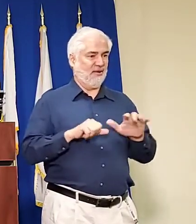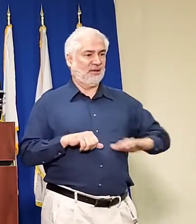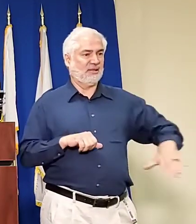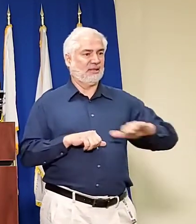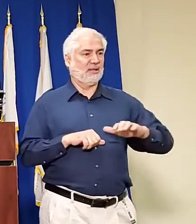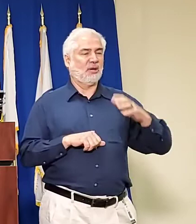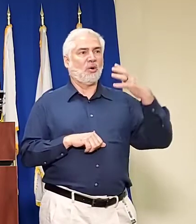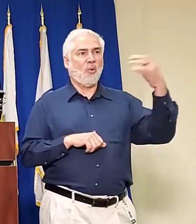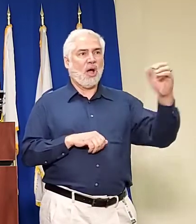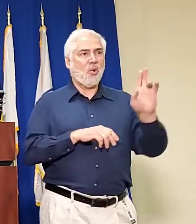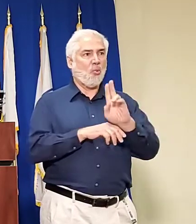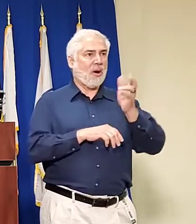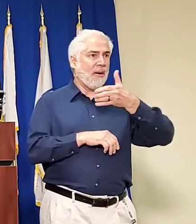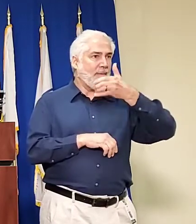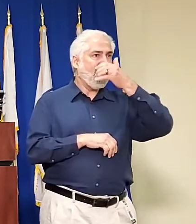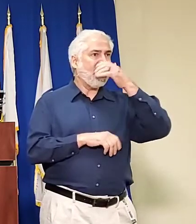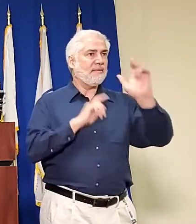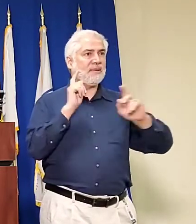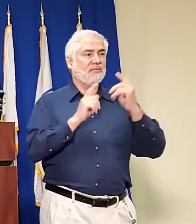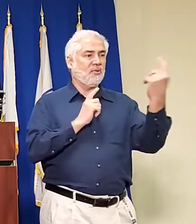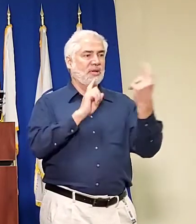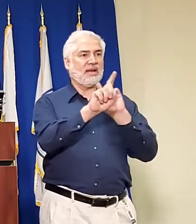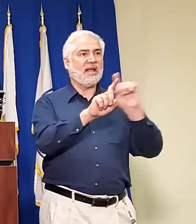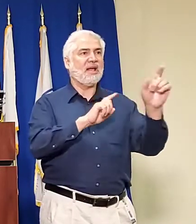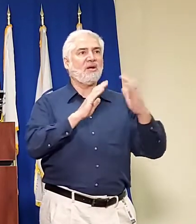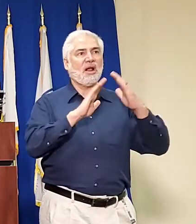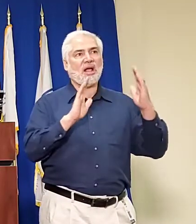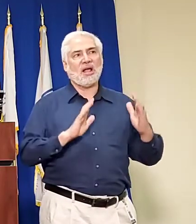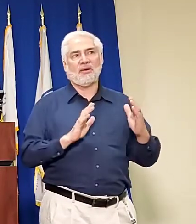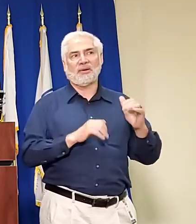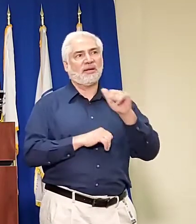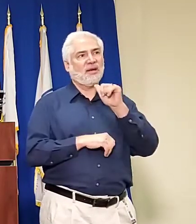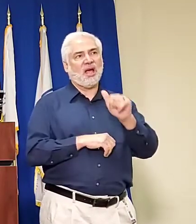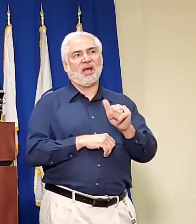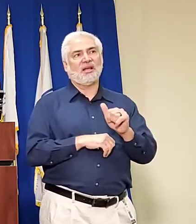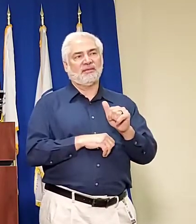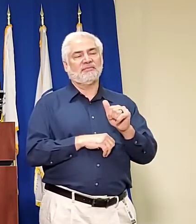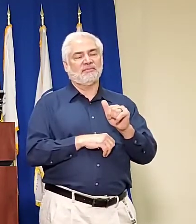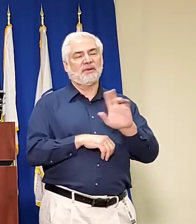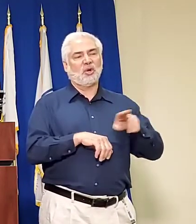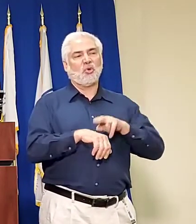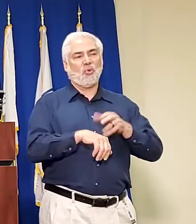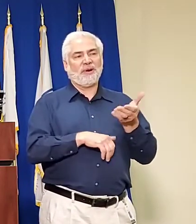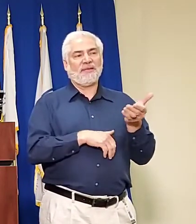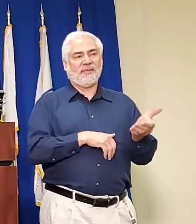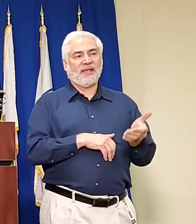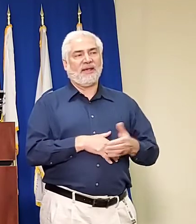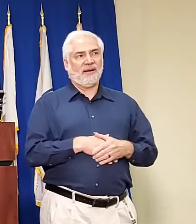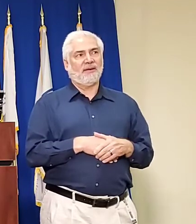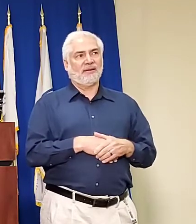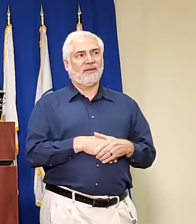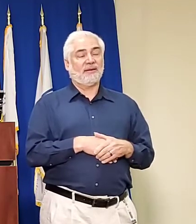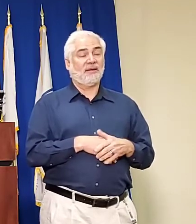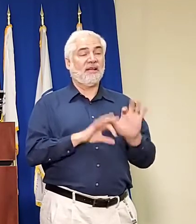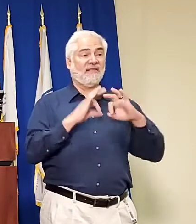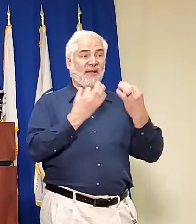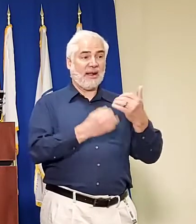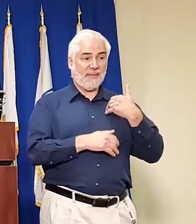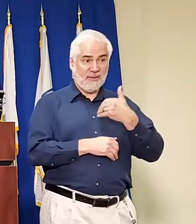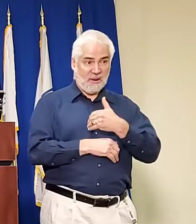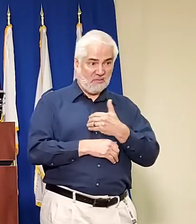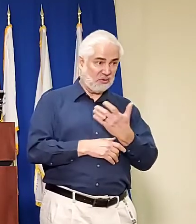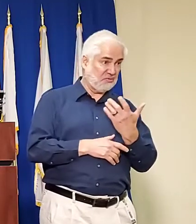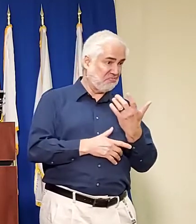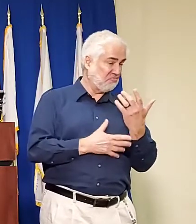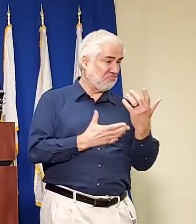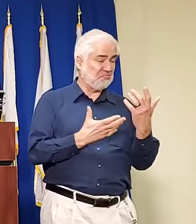wear a mask, and you don't have people coming in and out of your house who aren't typically there. You also, if you have family members who are more